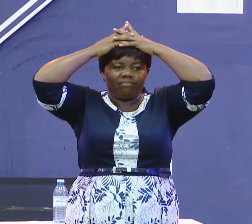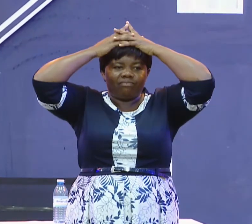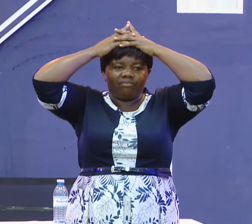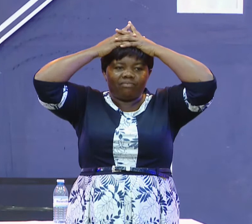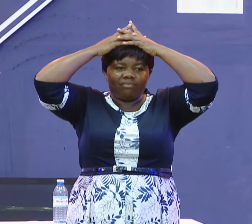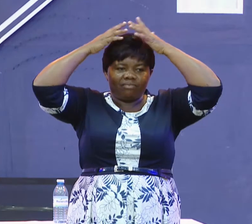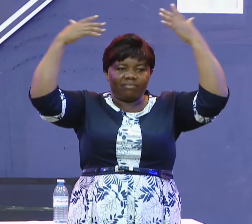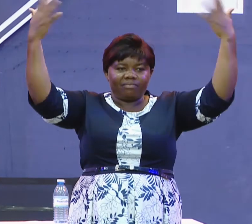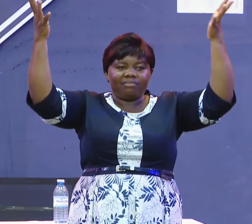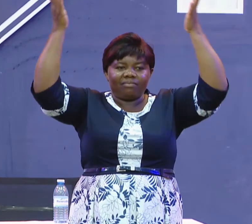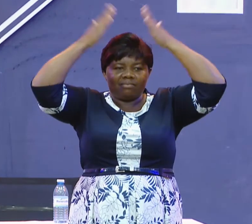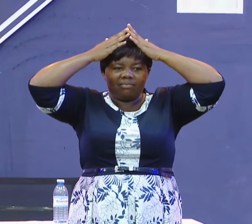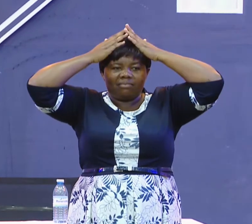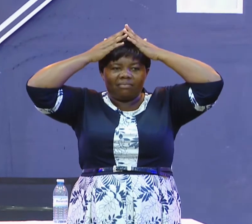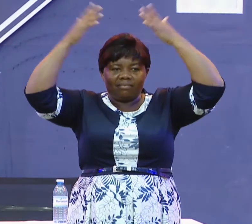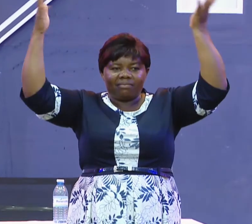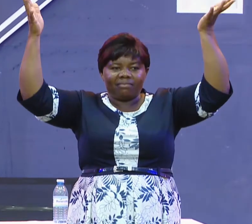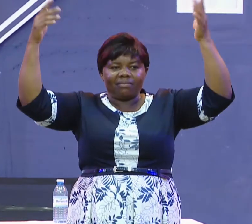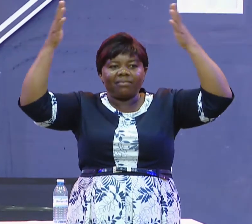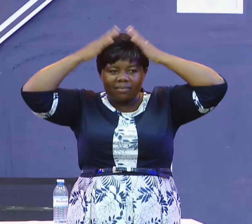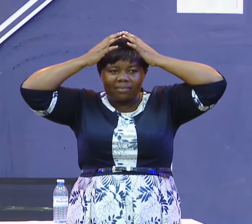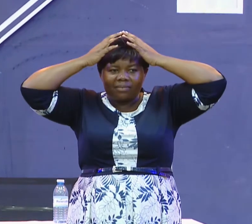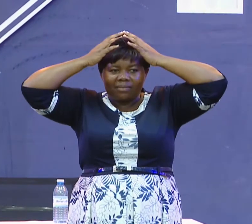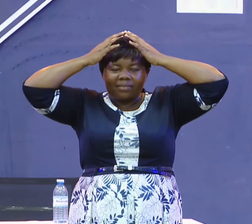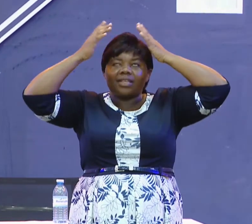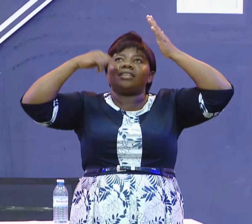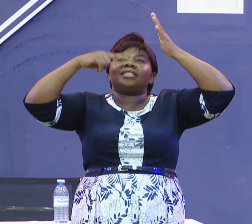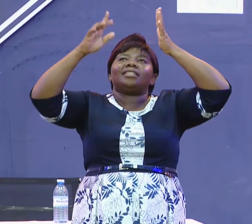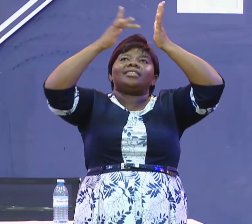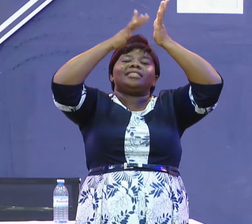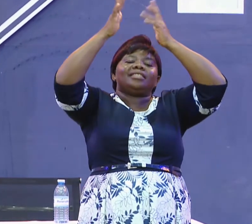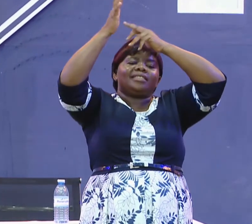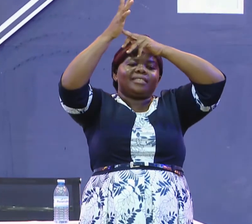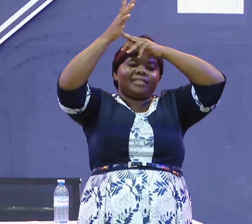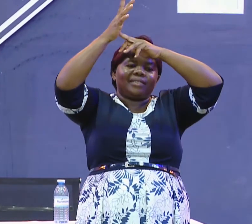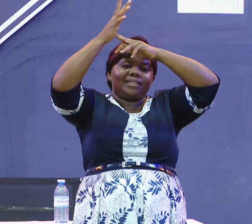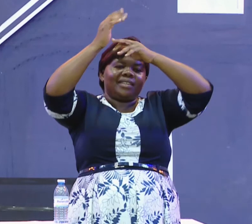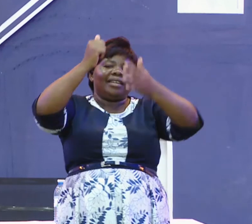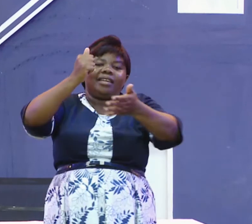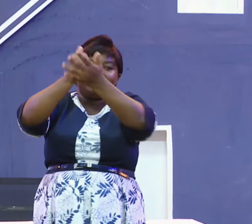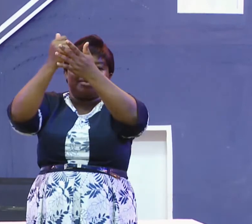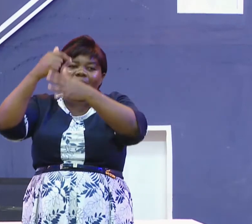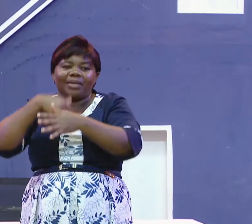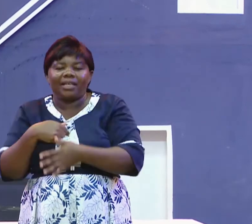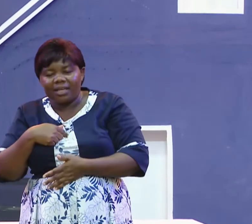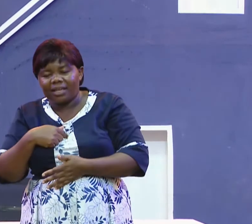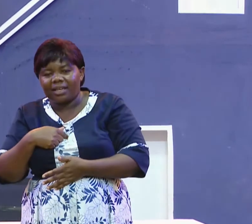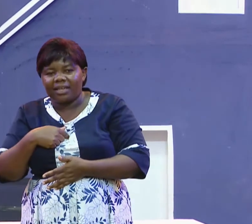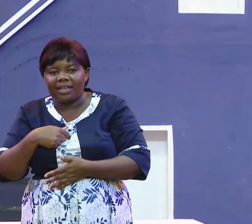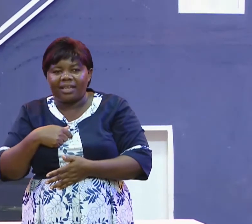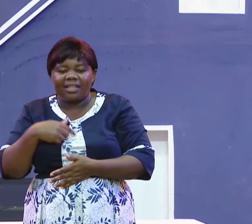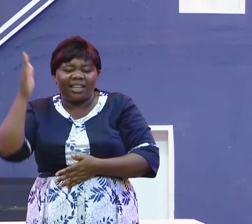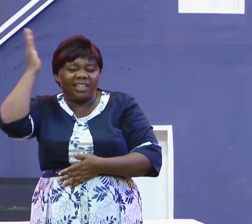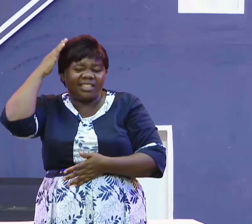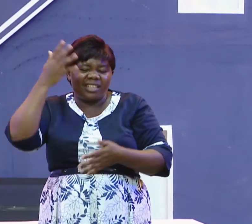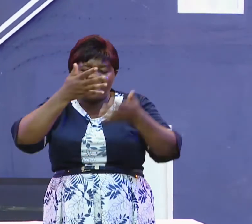your hands on that head. Mugambe ayi Yesu. Say, oh Jesus. Nyamba. Nyamba. Guleme